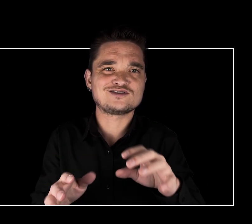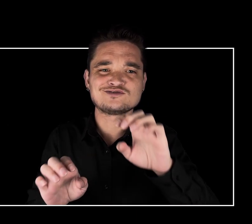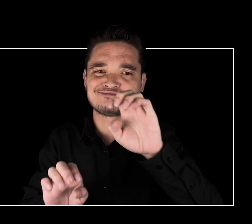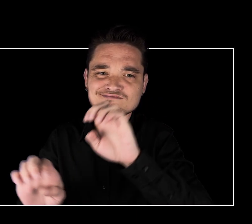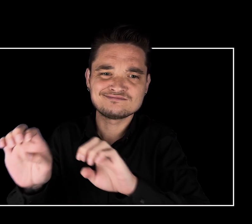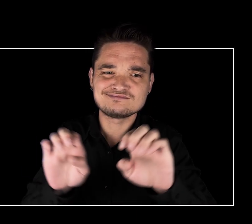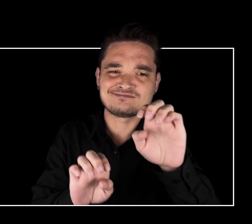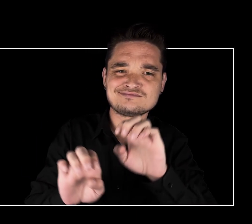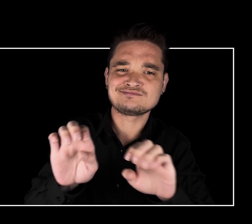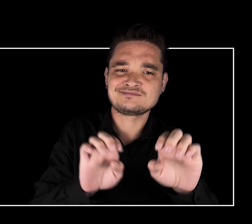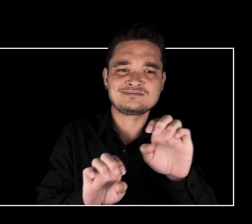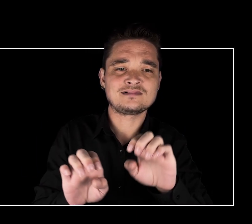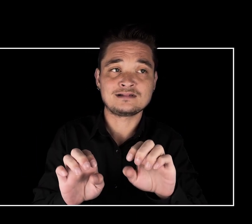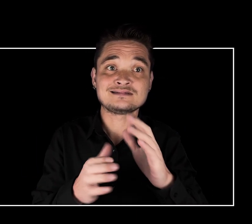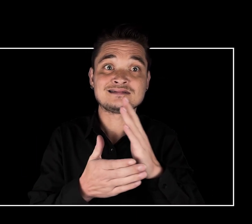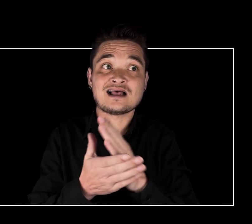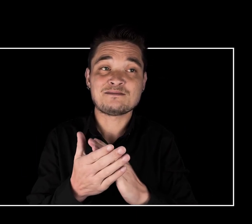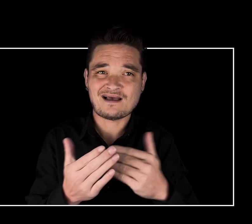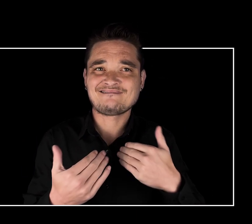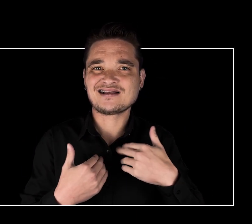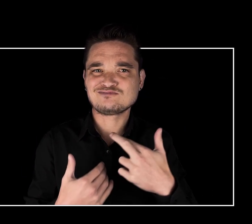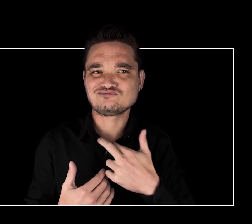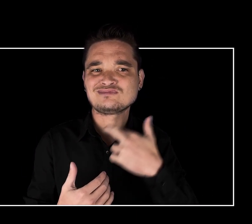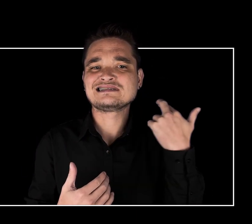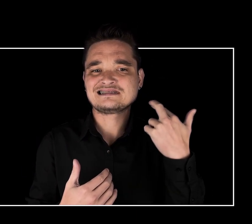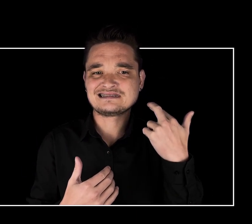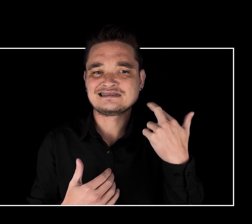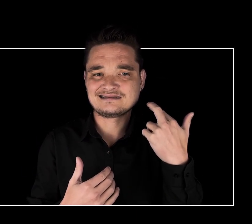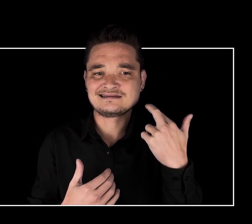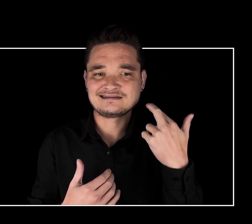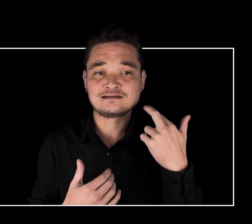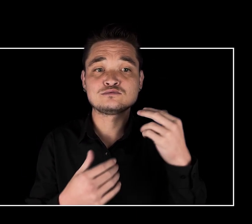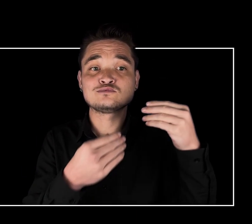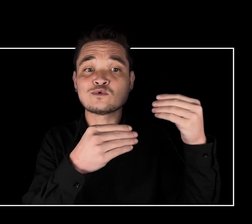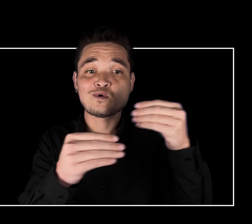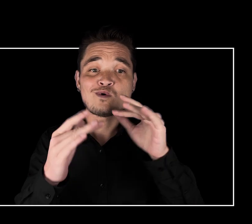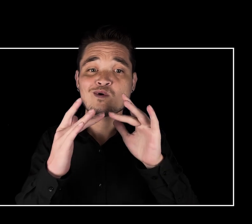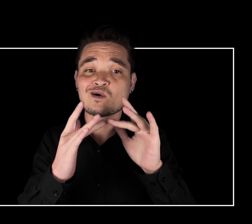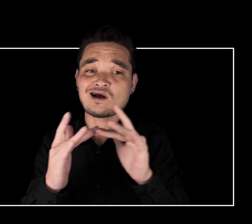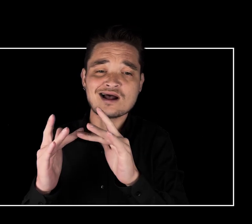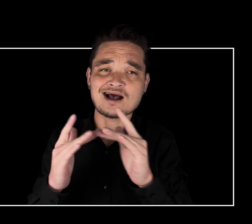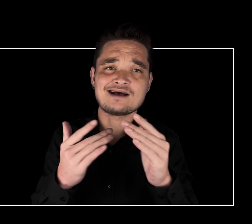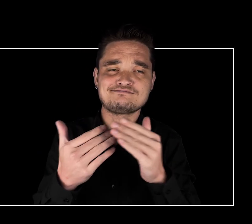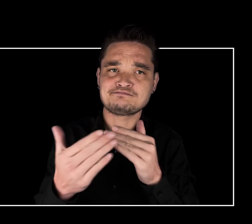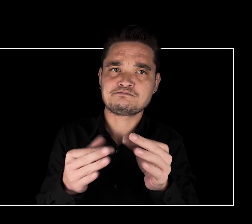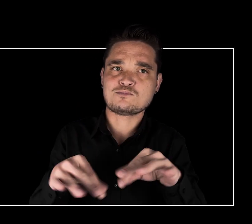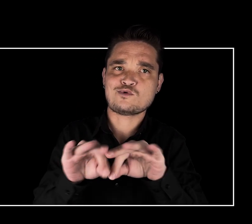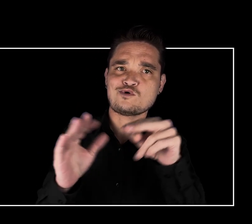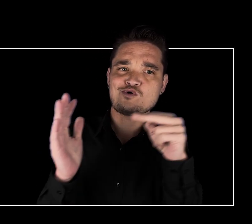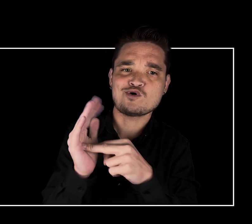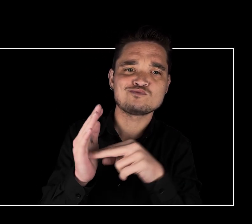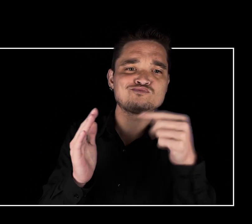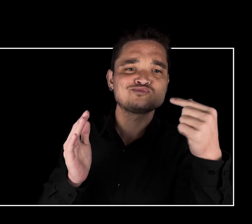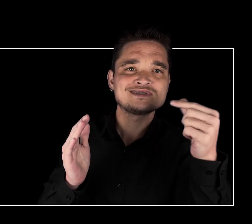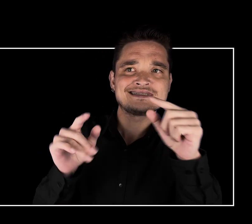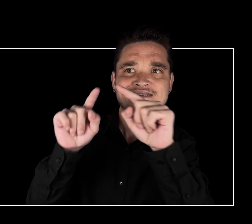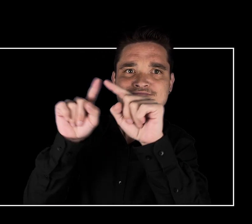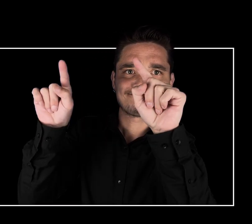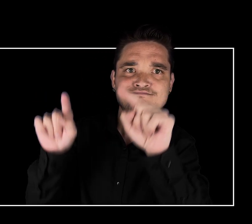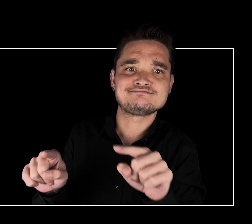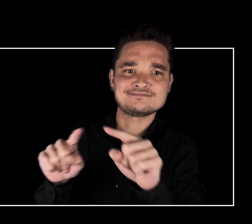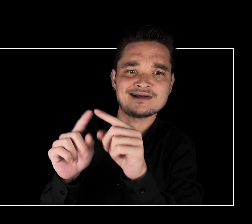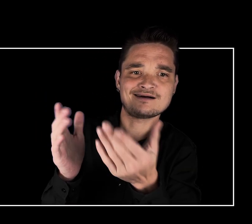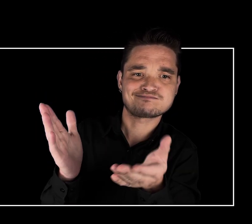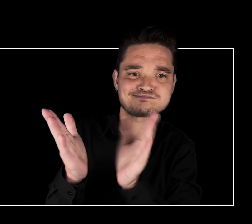evaluated for all possible health risks. At a store or online, look for cleaning products with the green seal